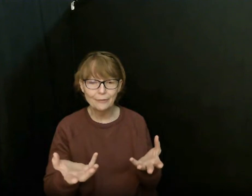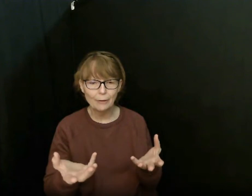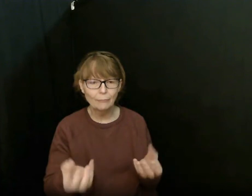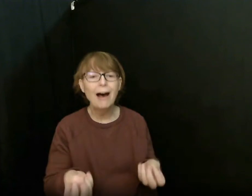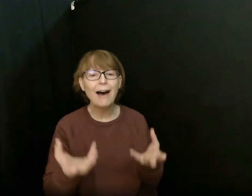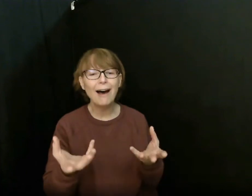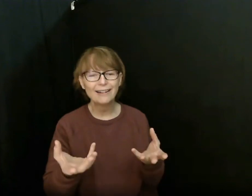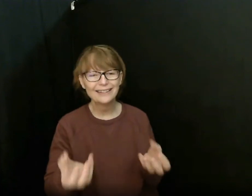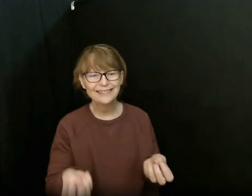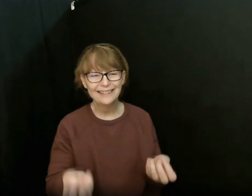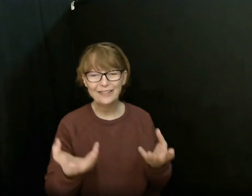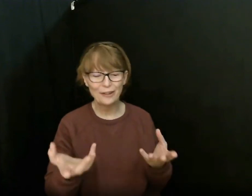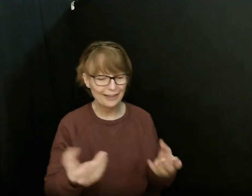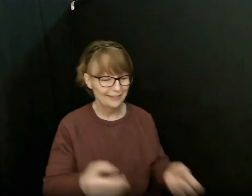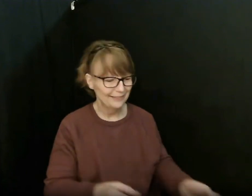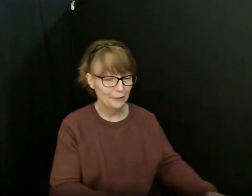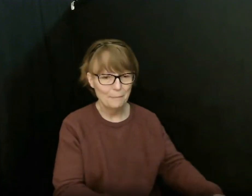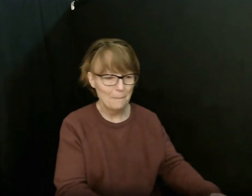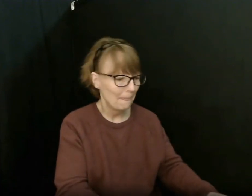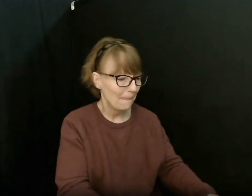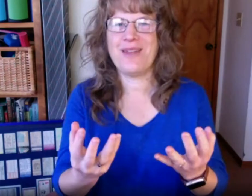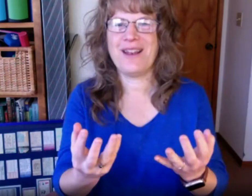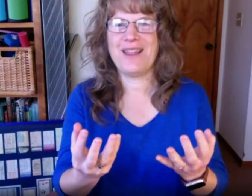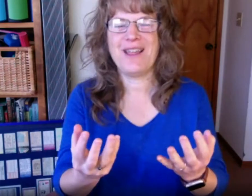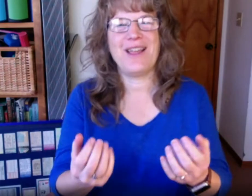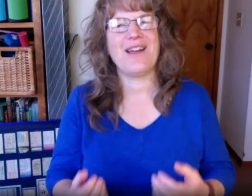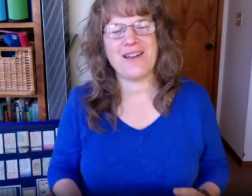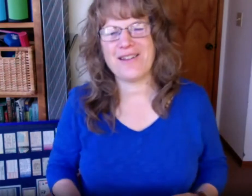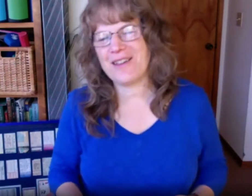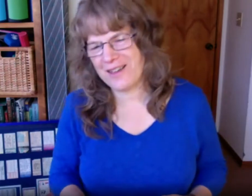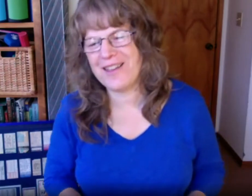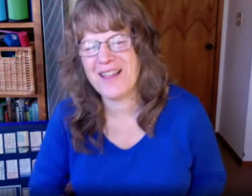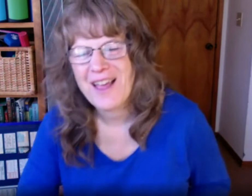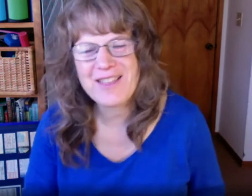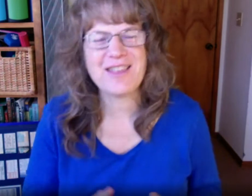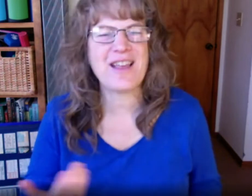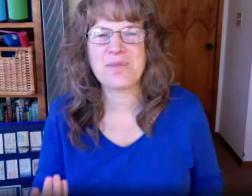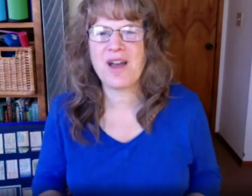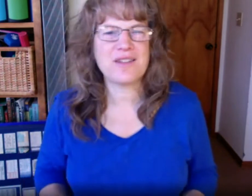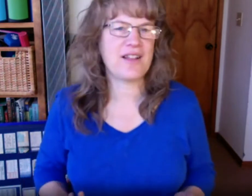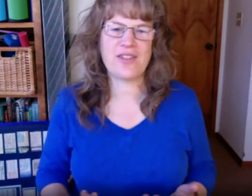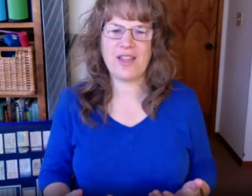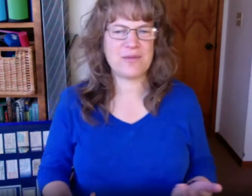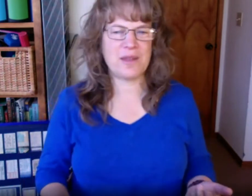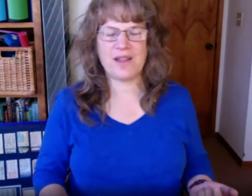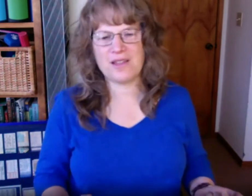myself. So how many and many? Okay, is that context then? Because